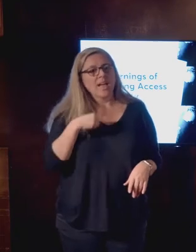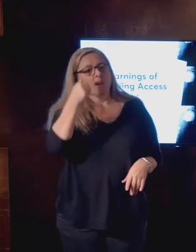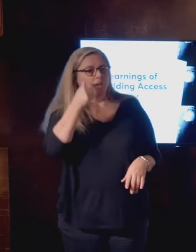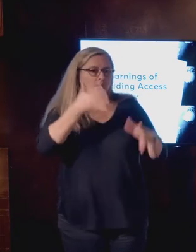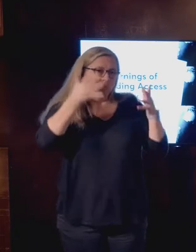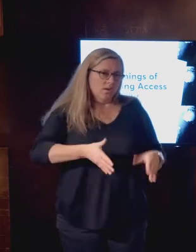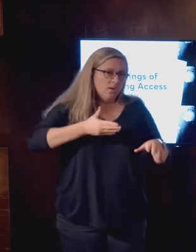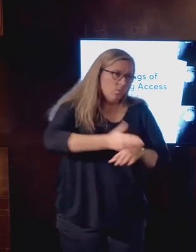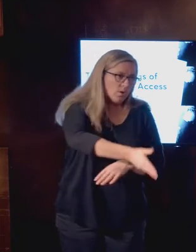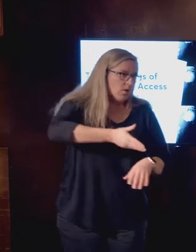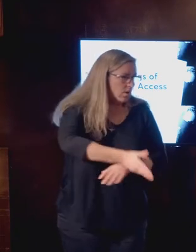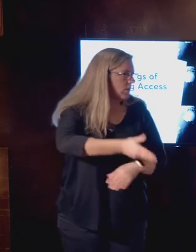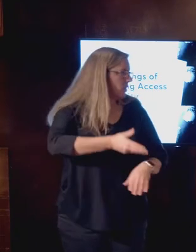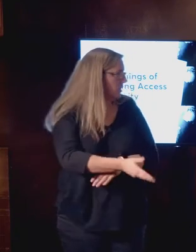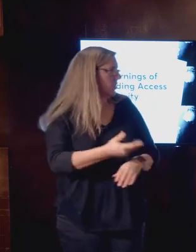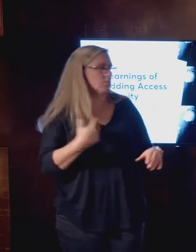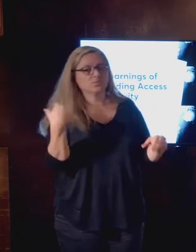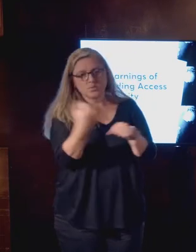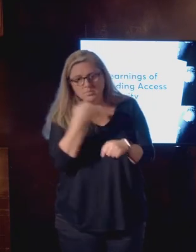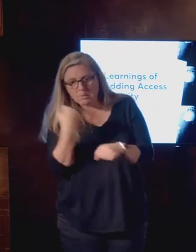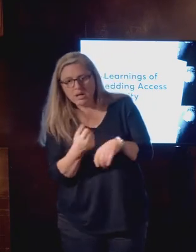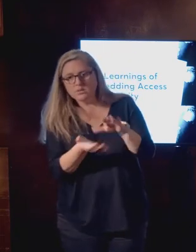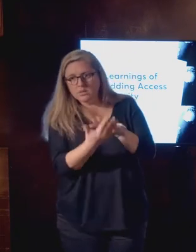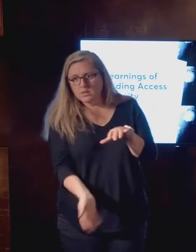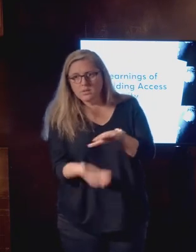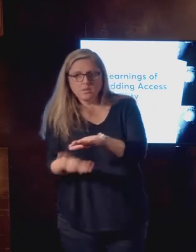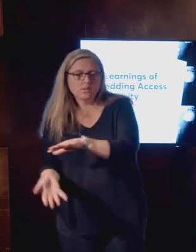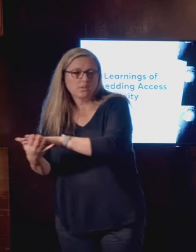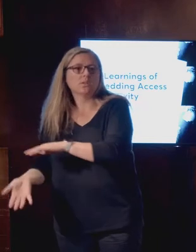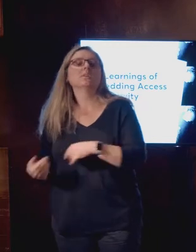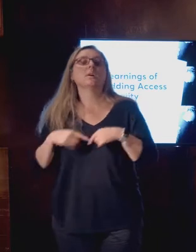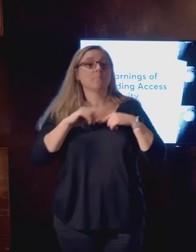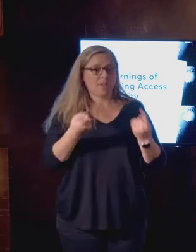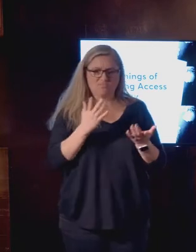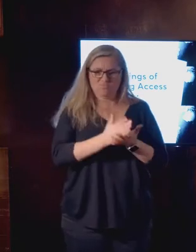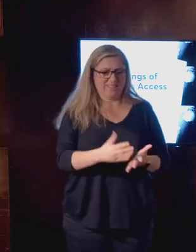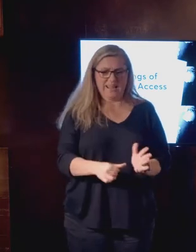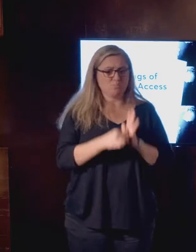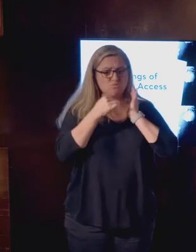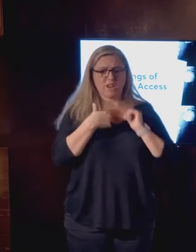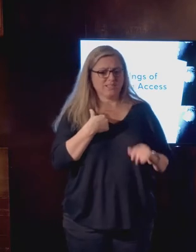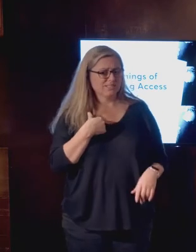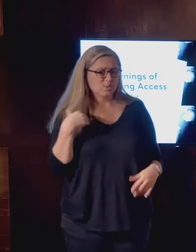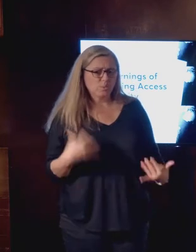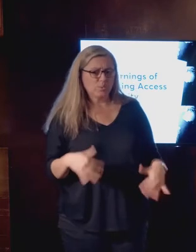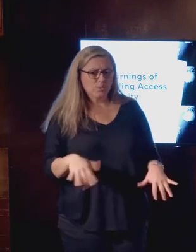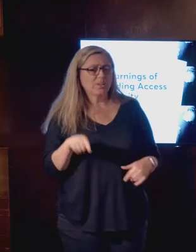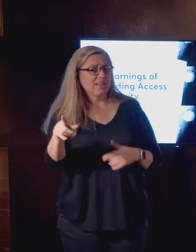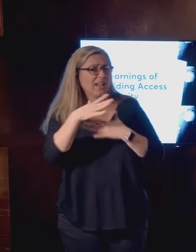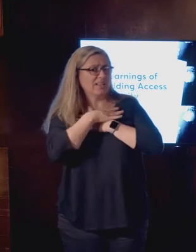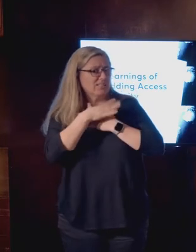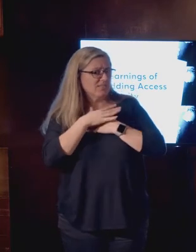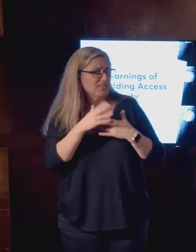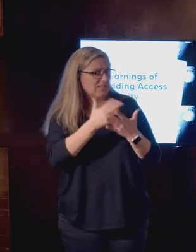of money to produce collateral and things. So I was really impressed with this. It incorporated Asphyxia's artwork as well,